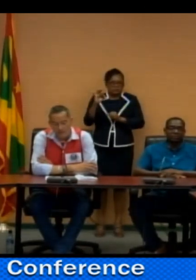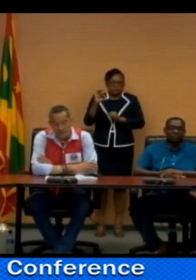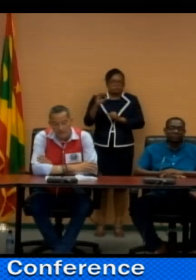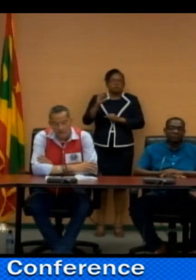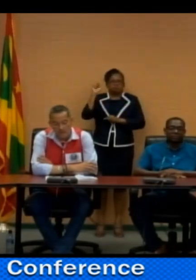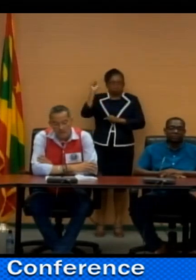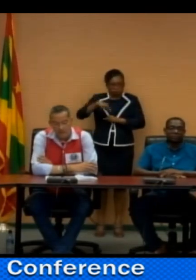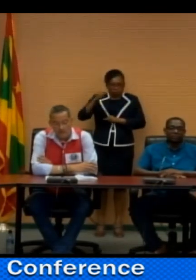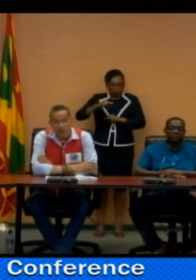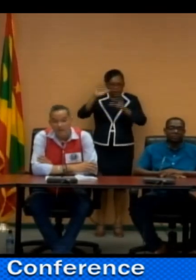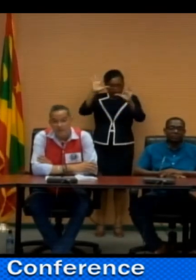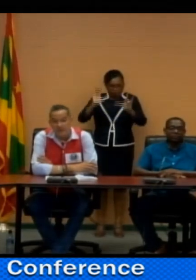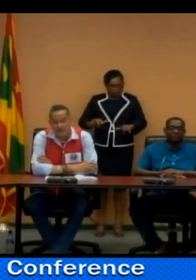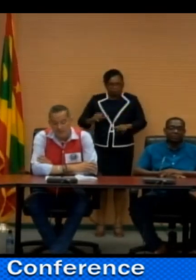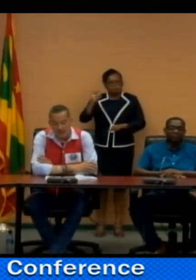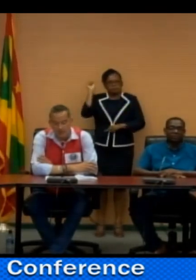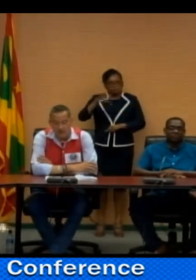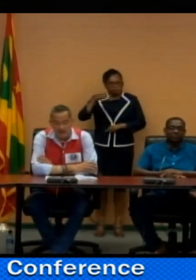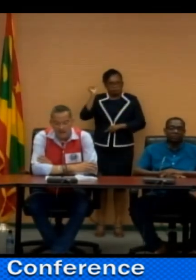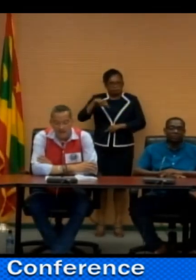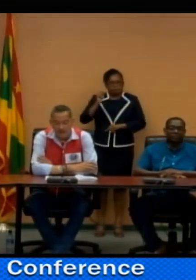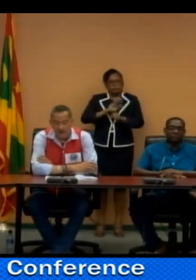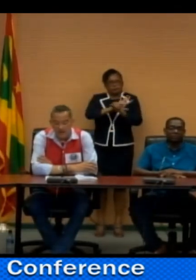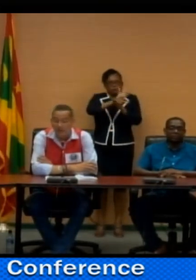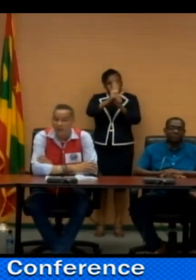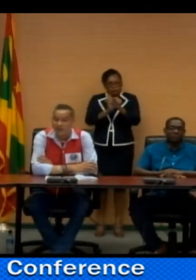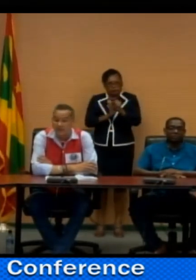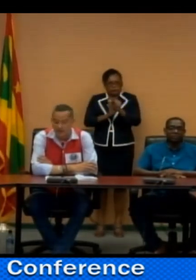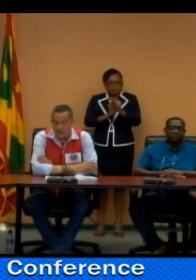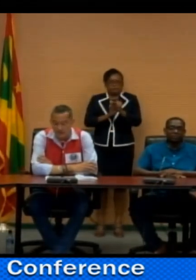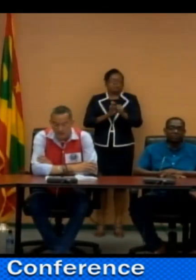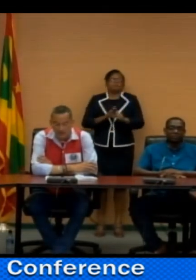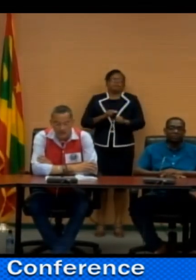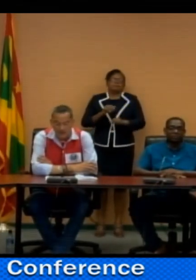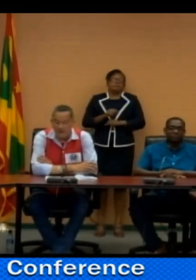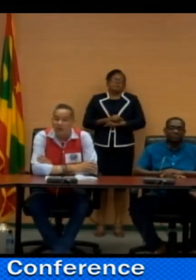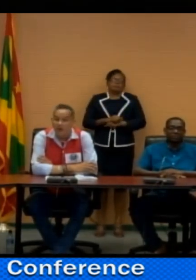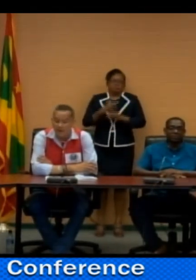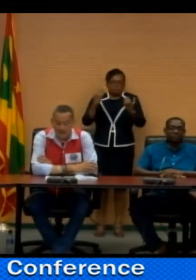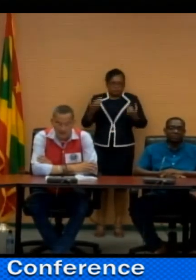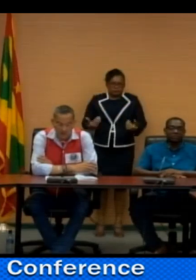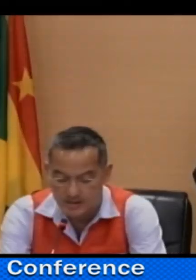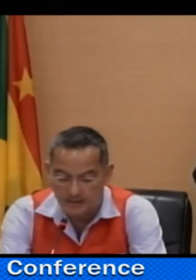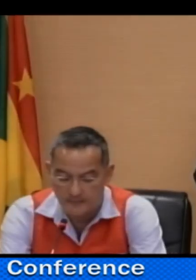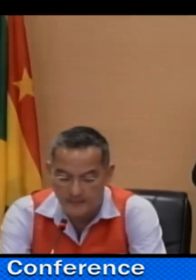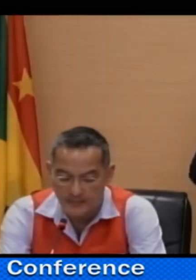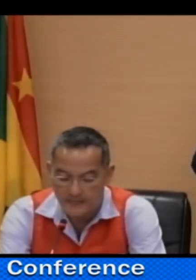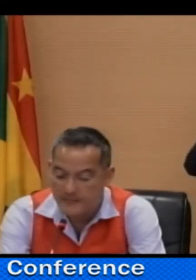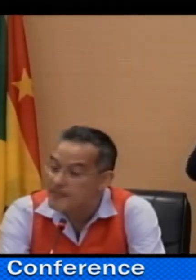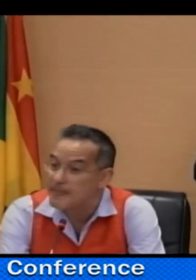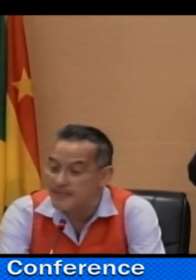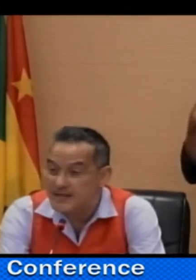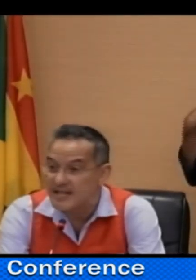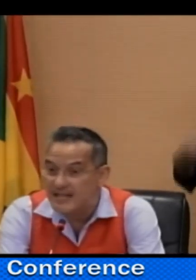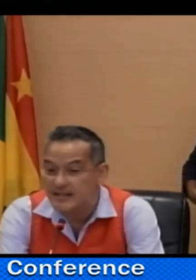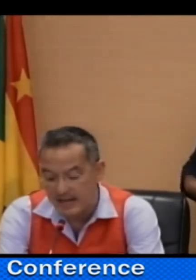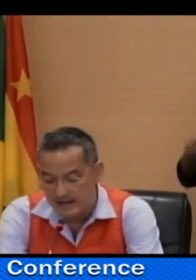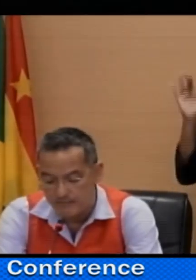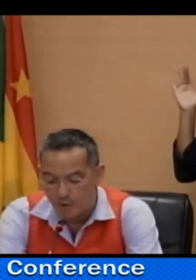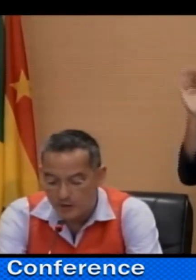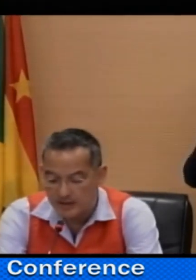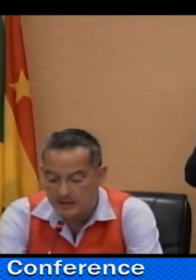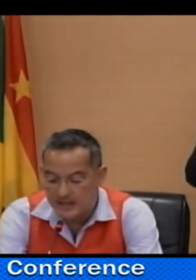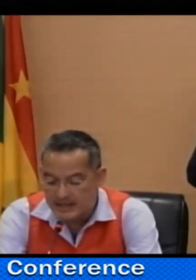diagnosed. Officials of the Ministry of Health are now aggressively conducting contact tracing. This is